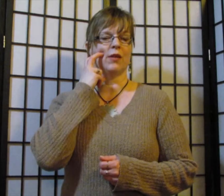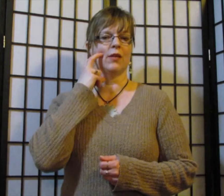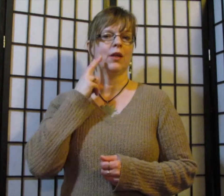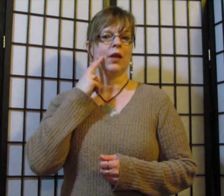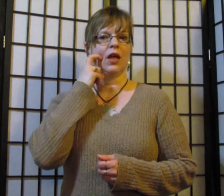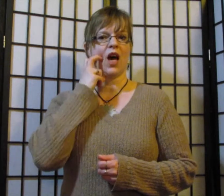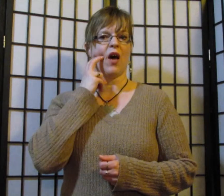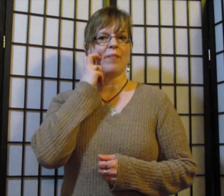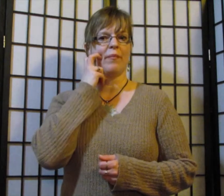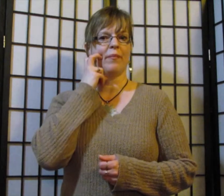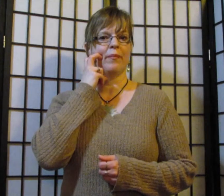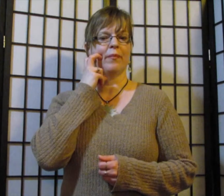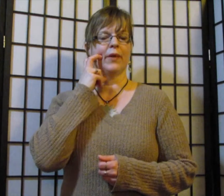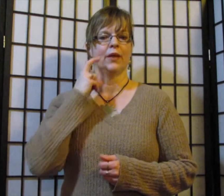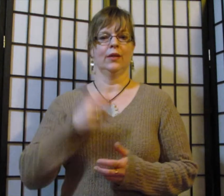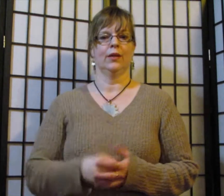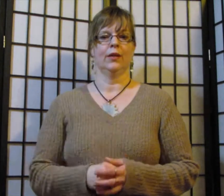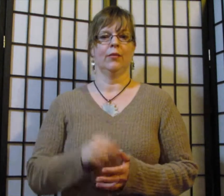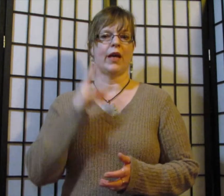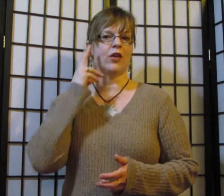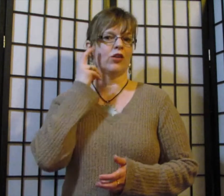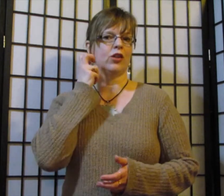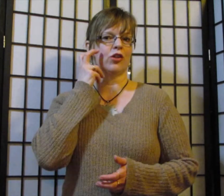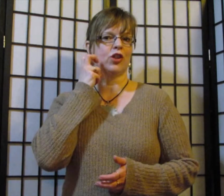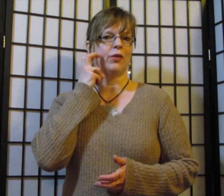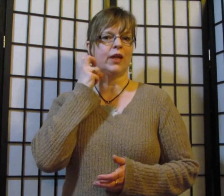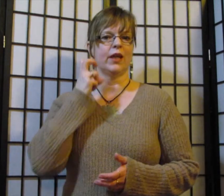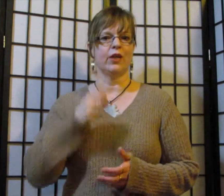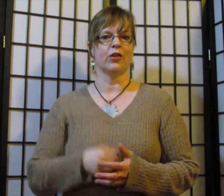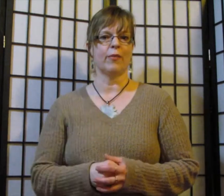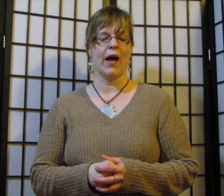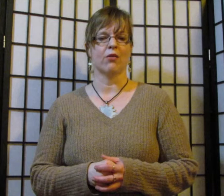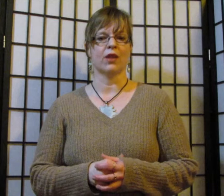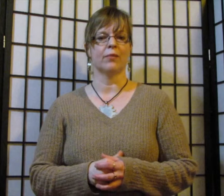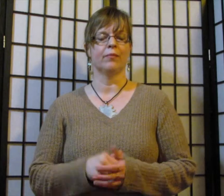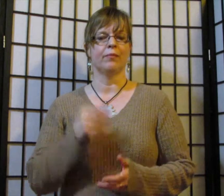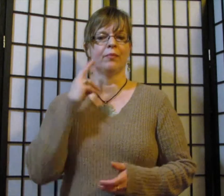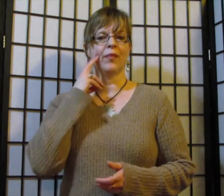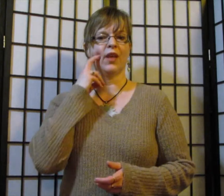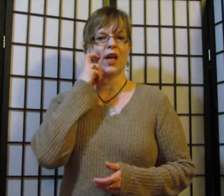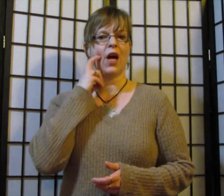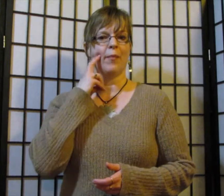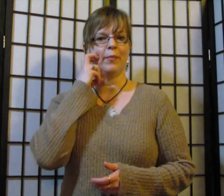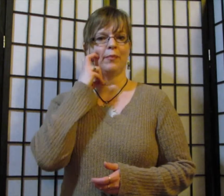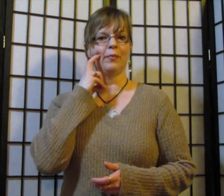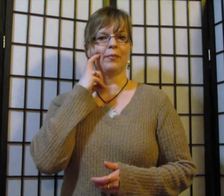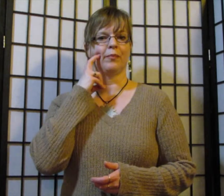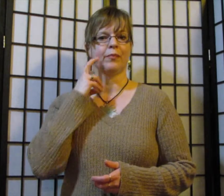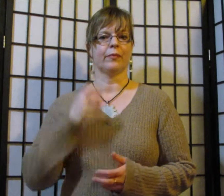times. Gum. Like you're chewing it in your mouth. Gum.